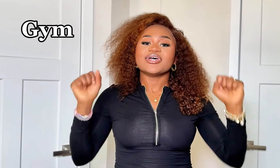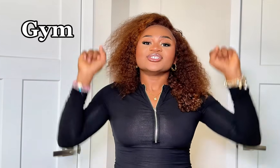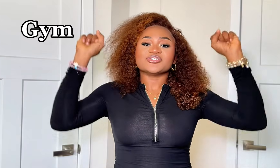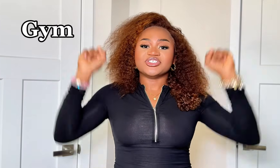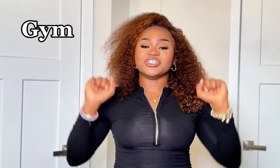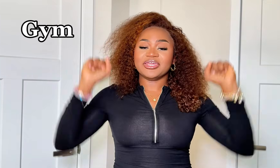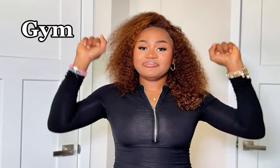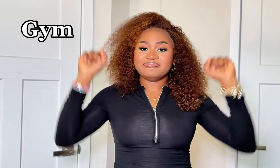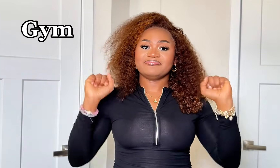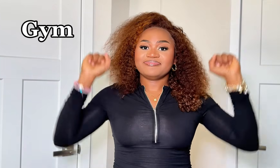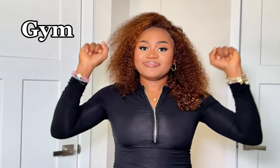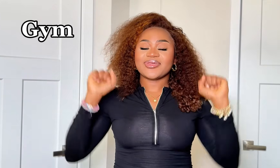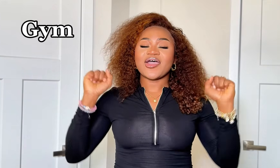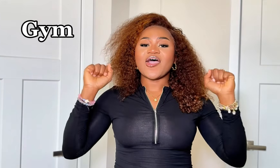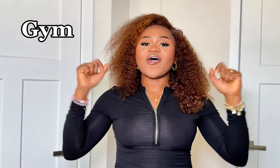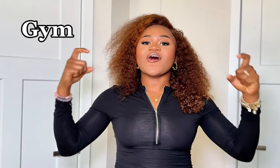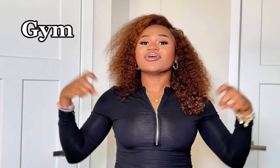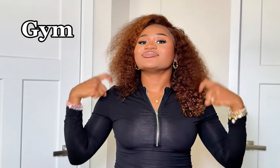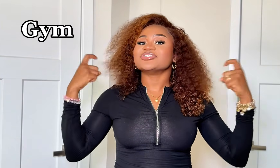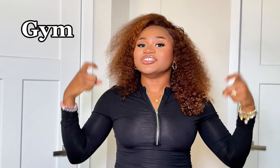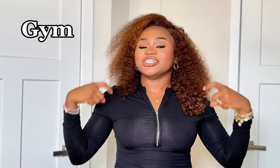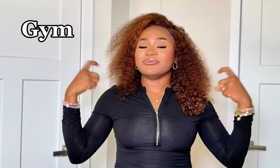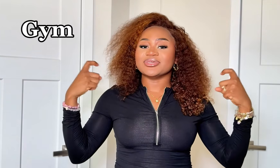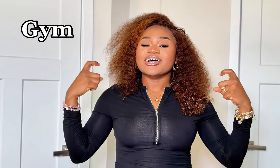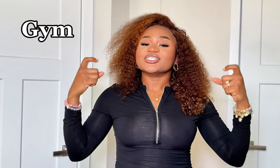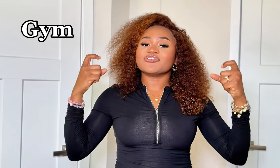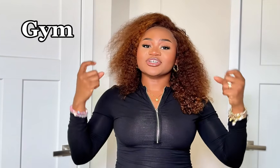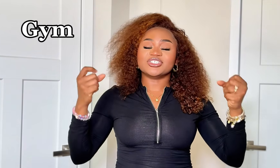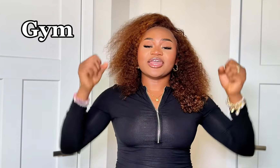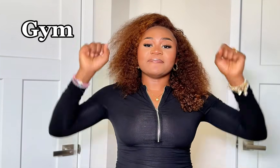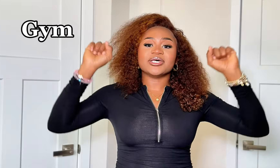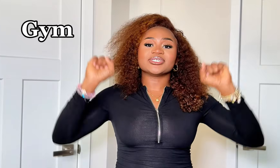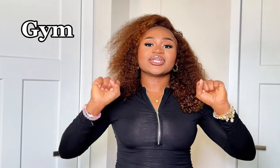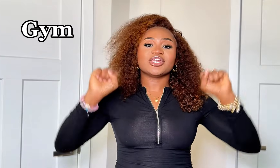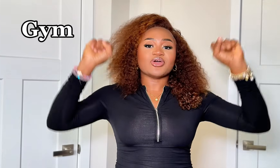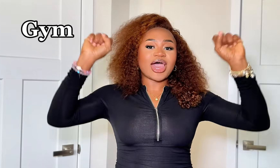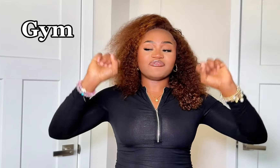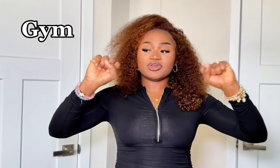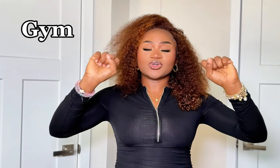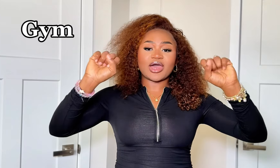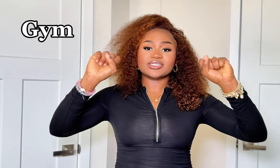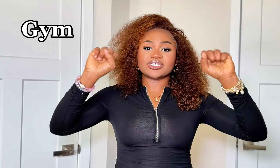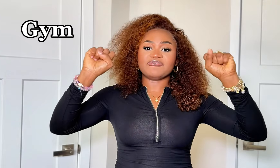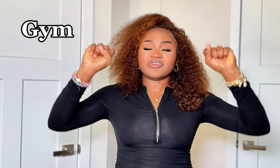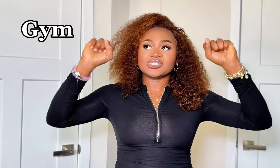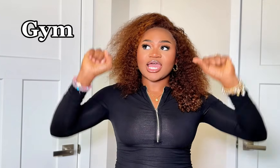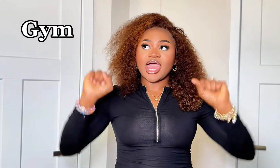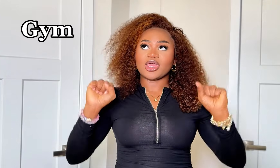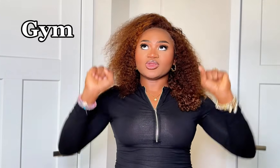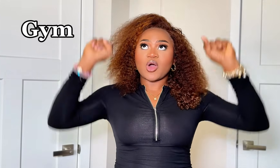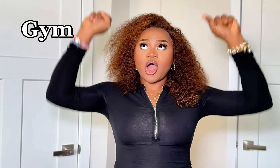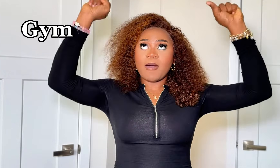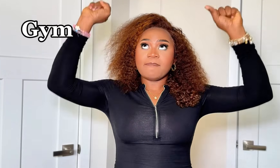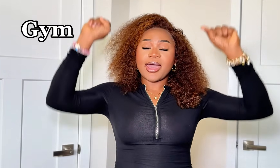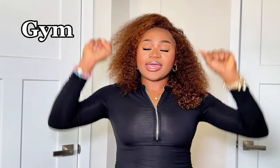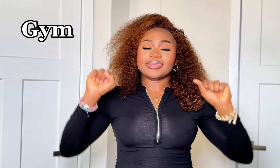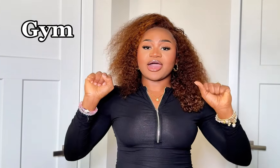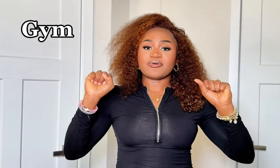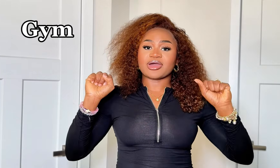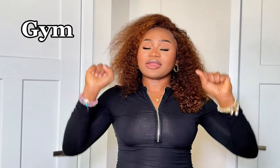So gym or gym. So for gym, basically you have your two hands in the fist and you do up and down, kind of like